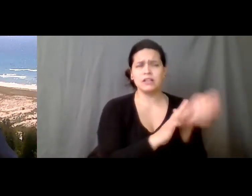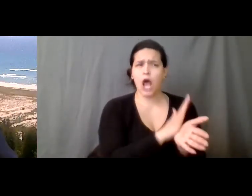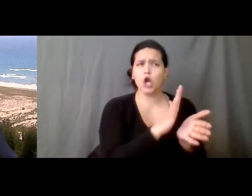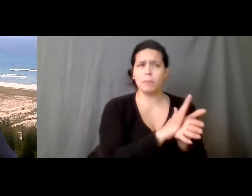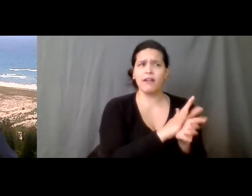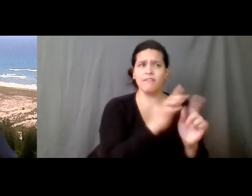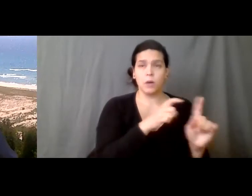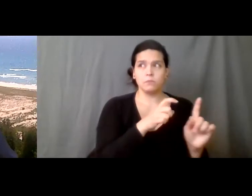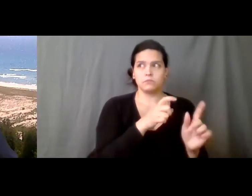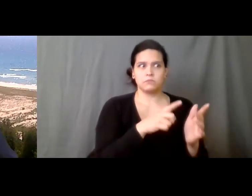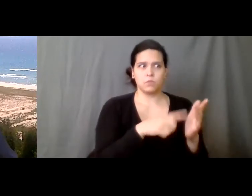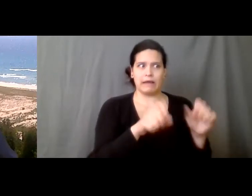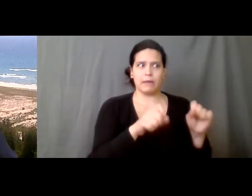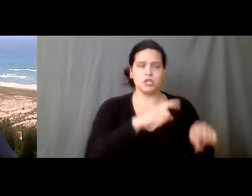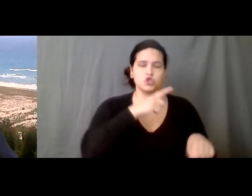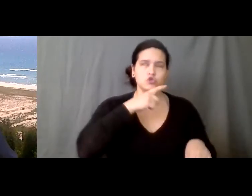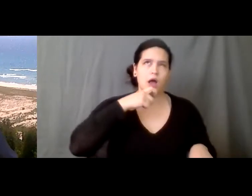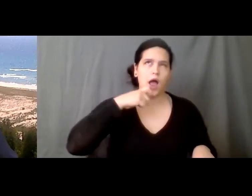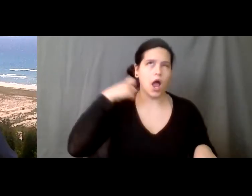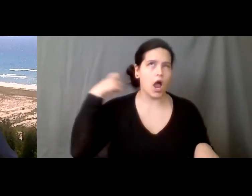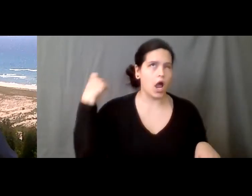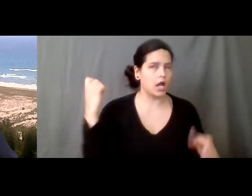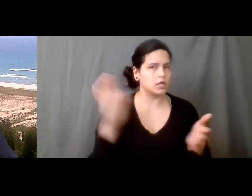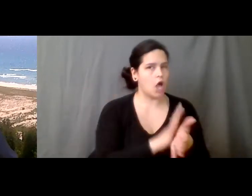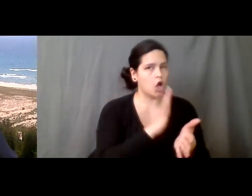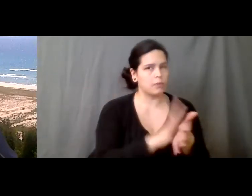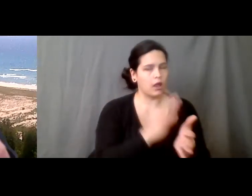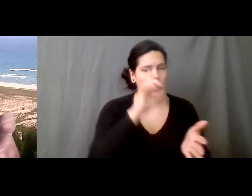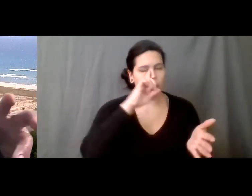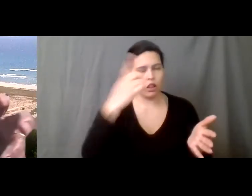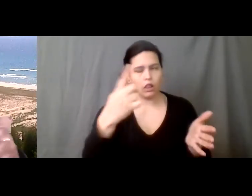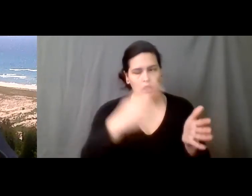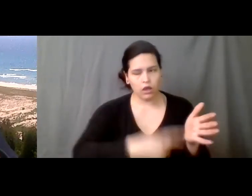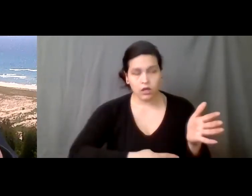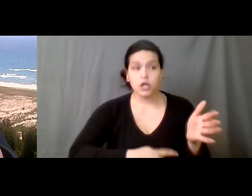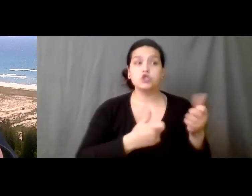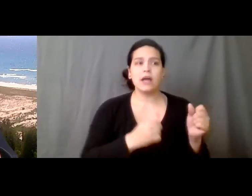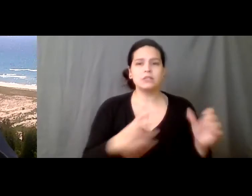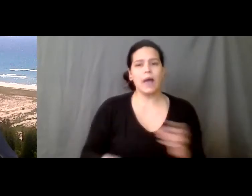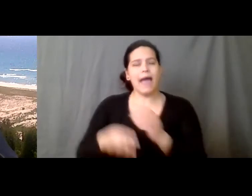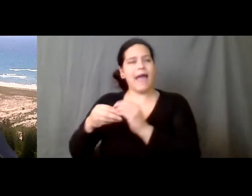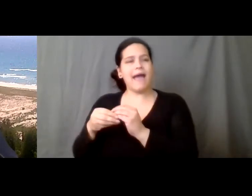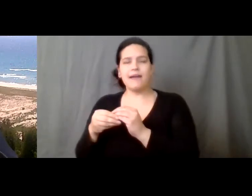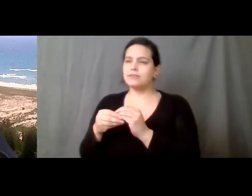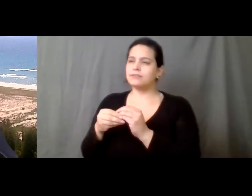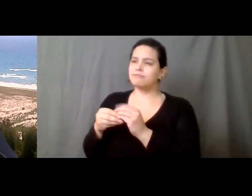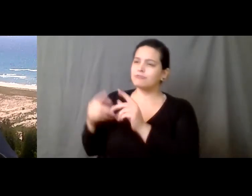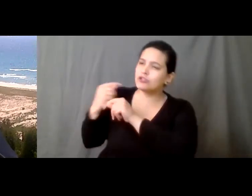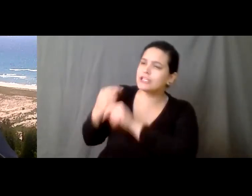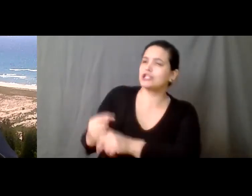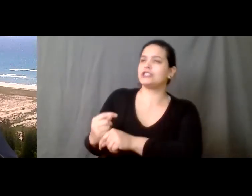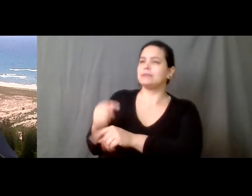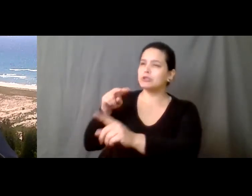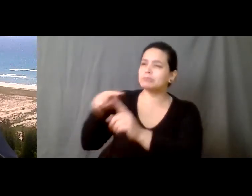what can be very dry and long meetings, tedious meetings, trying to add soul to it and give a perspective to it,